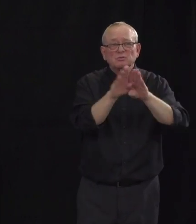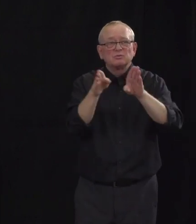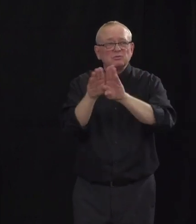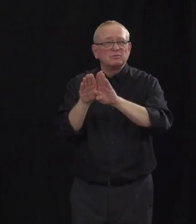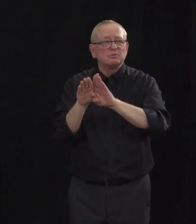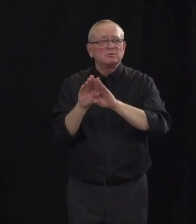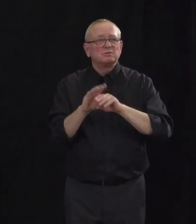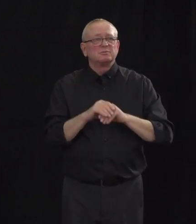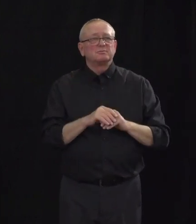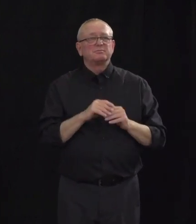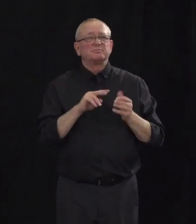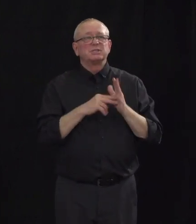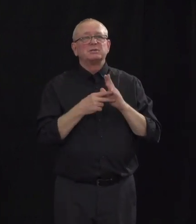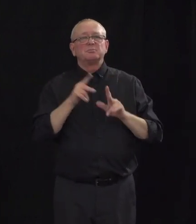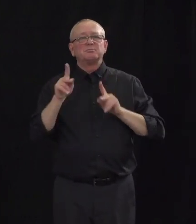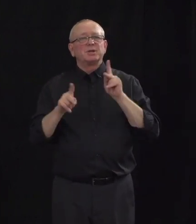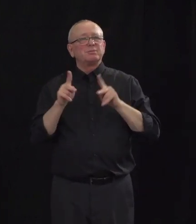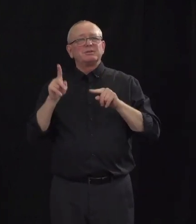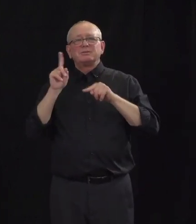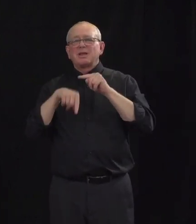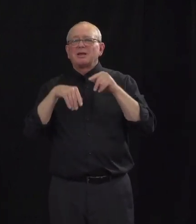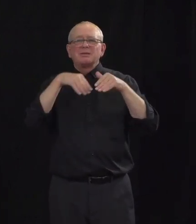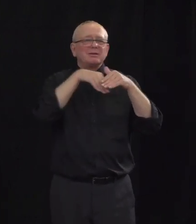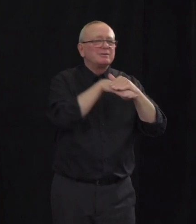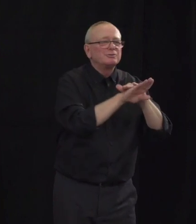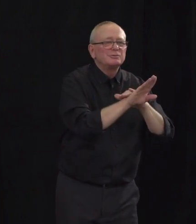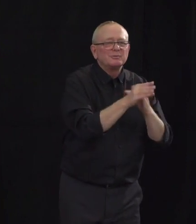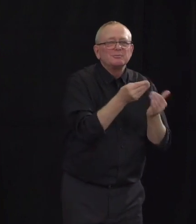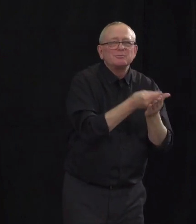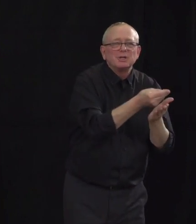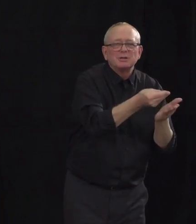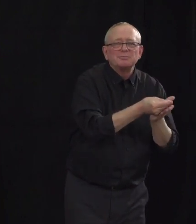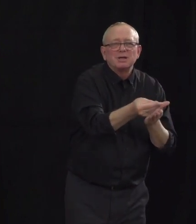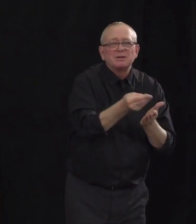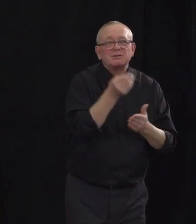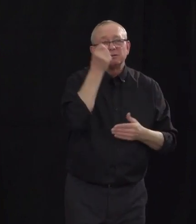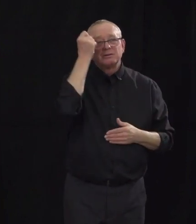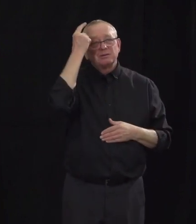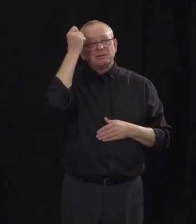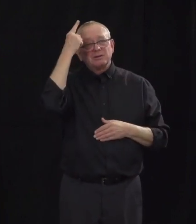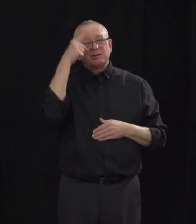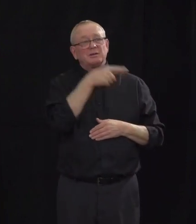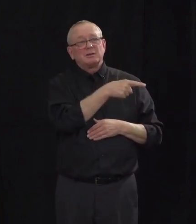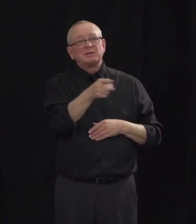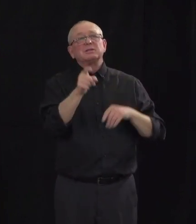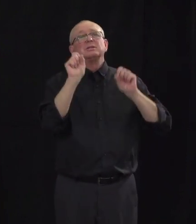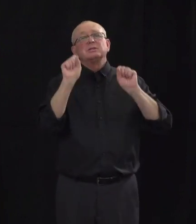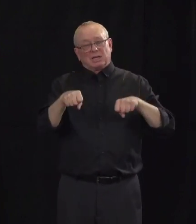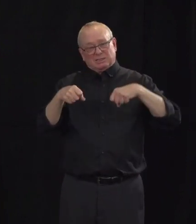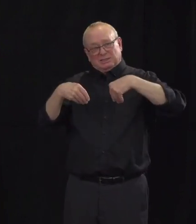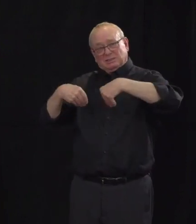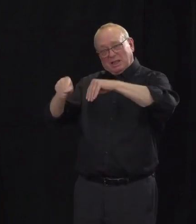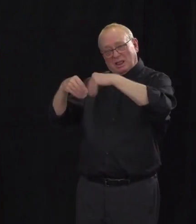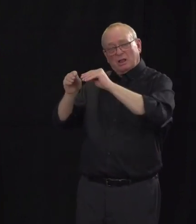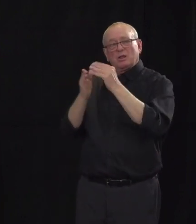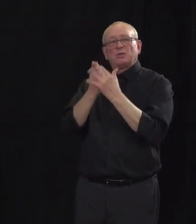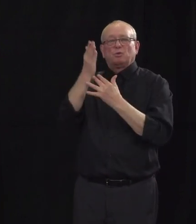goods. However, the owners of these businesses may continue to sell through online measures or curbside pickup.